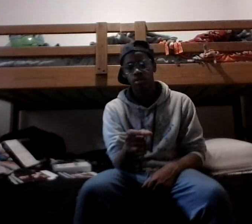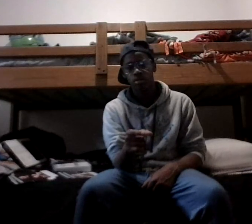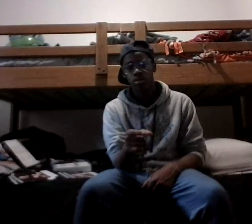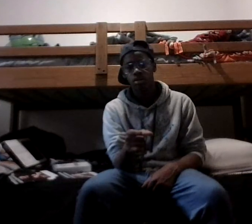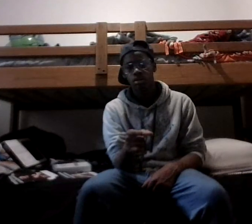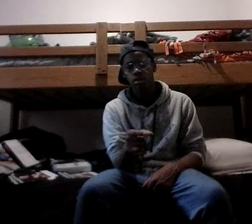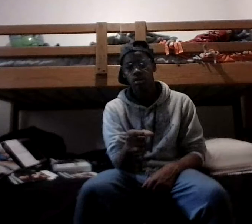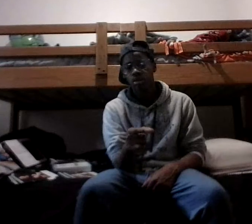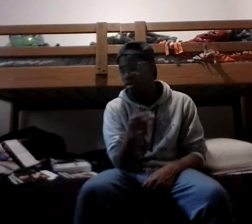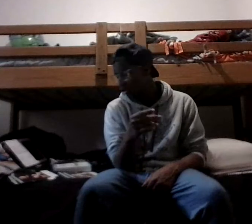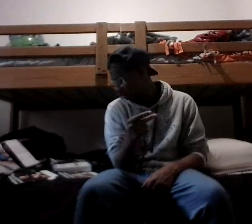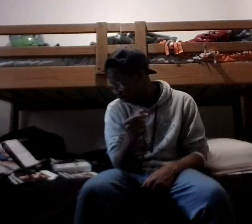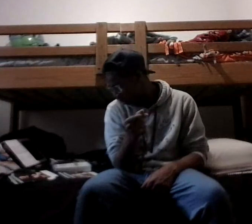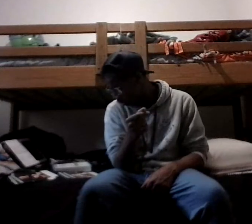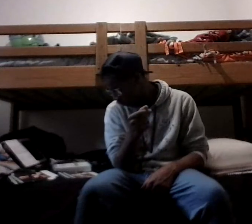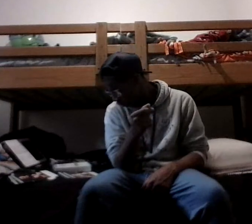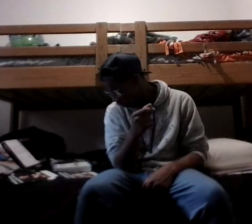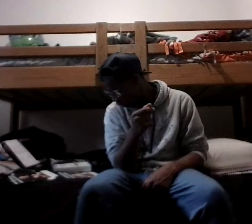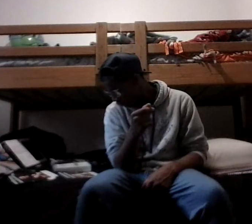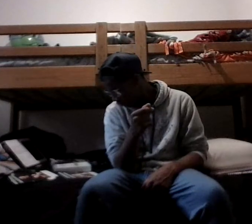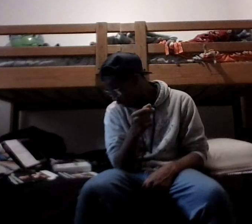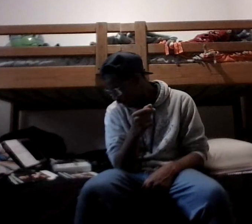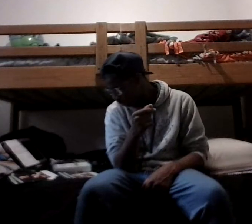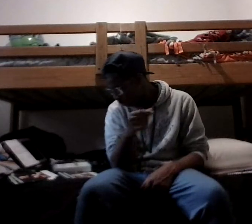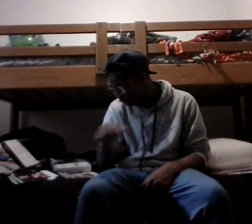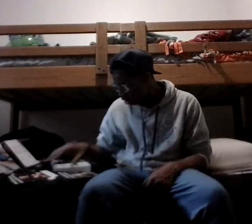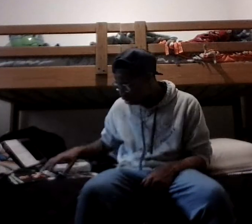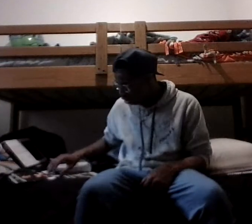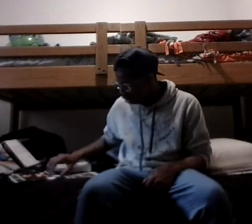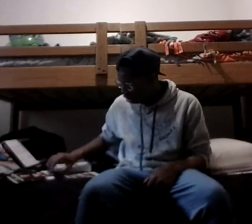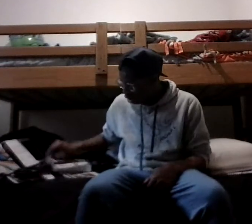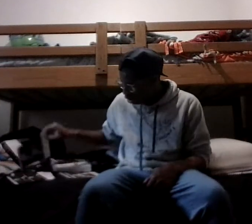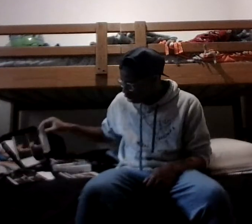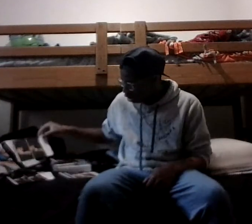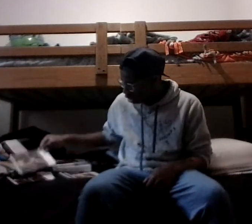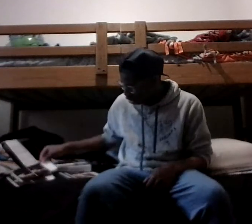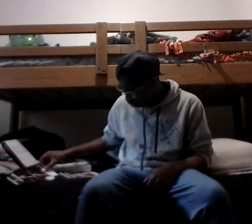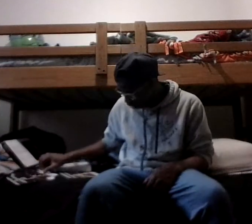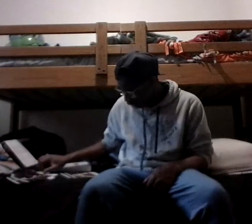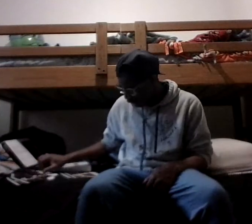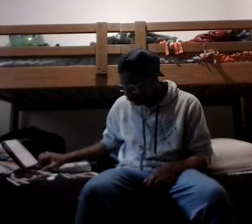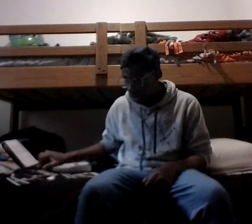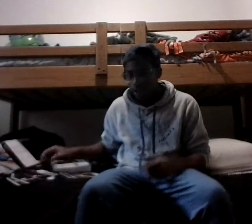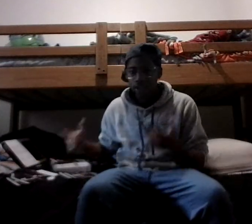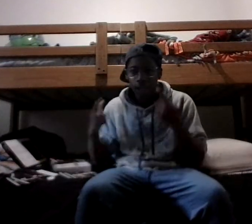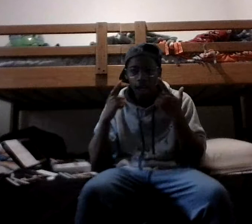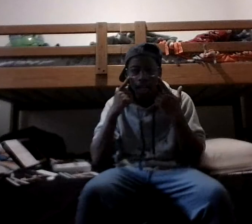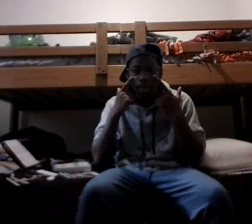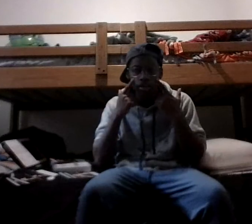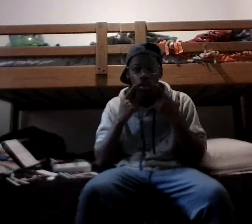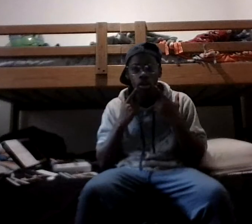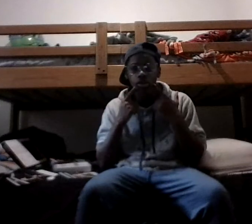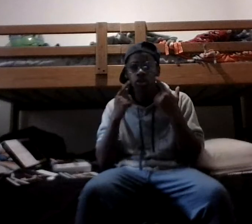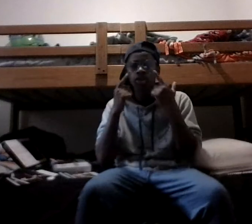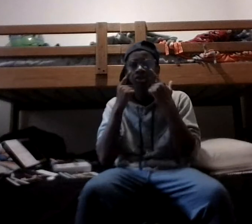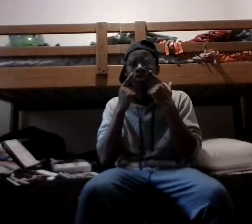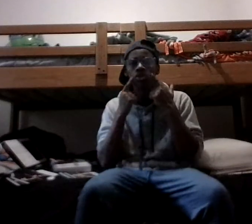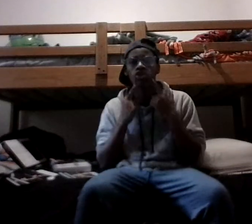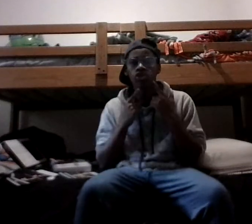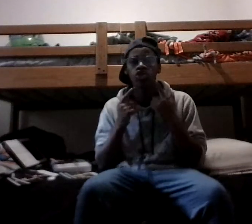or there's another one I forgot but yeah so you got sad you know you